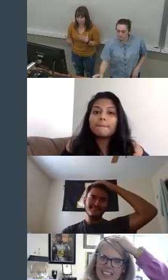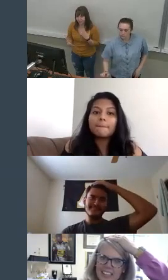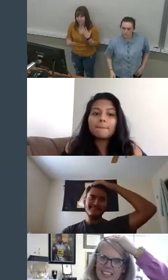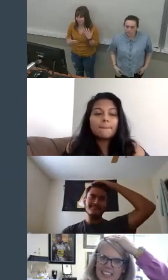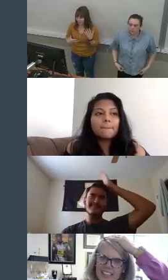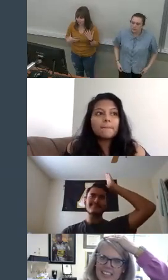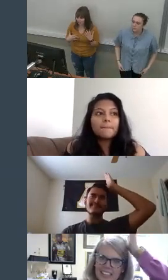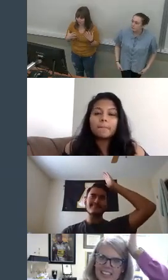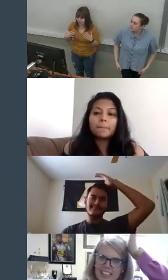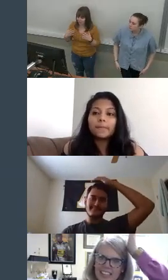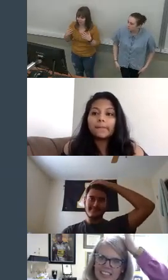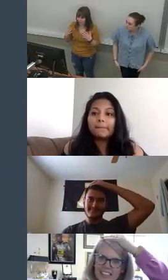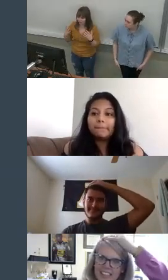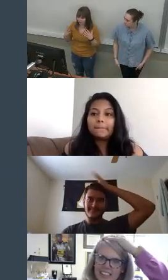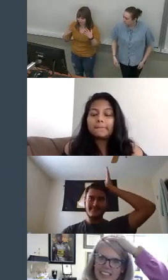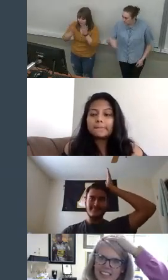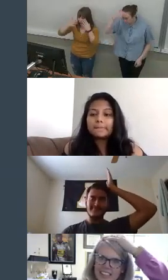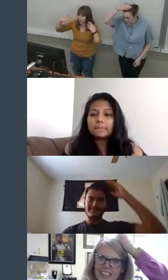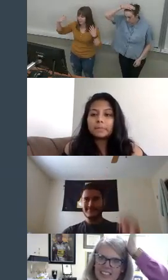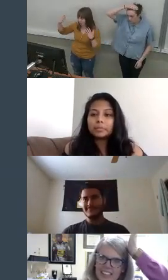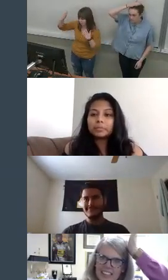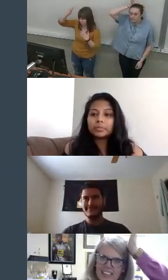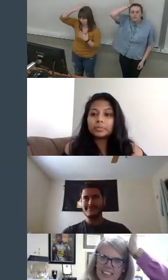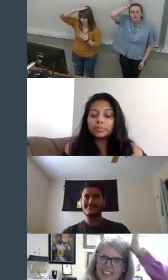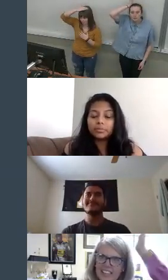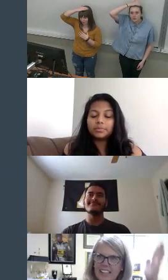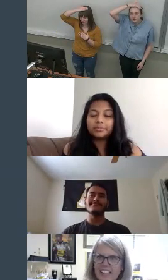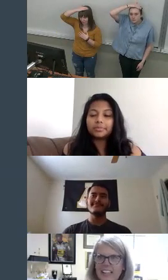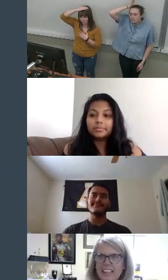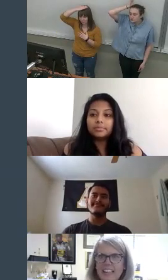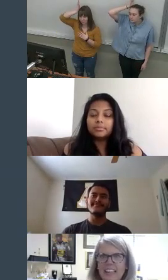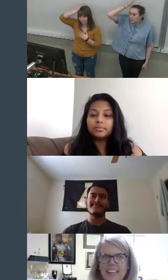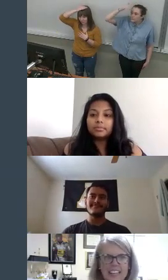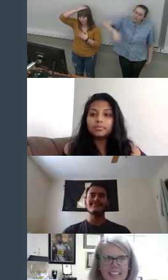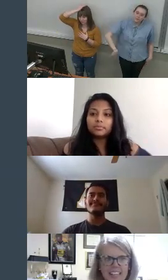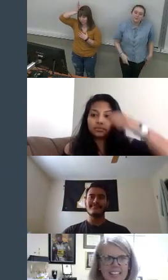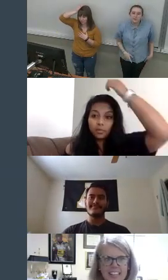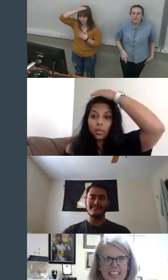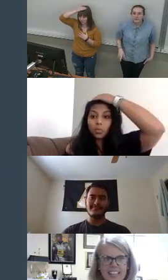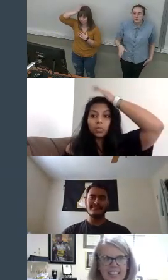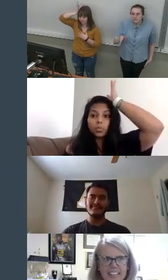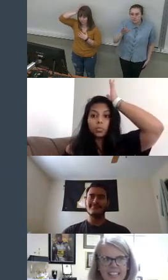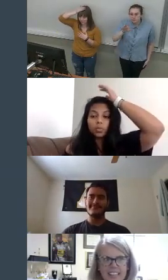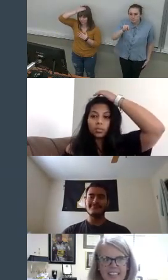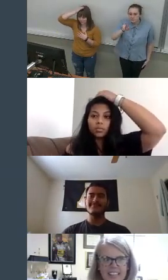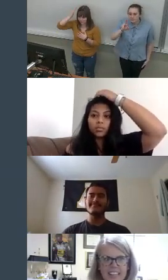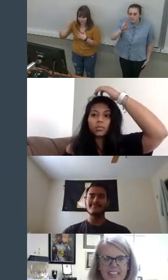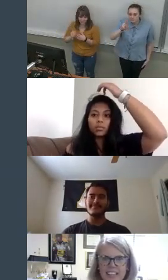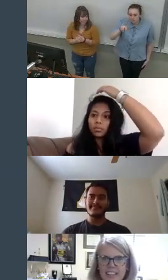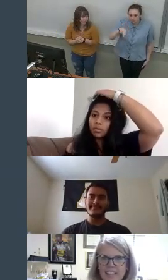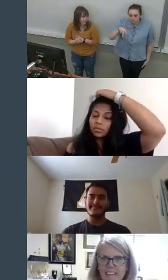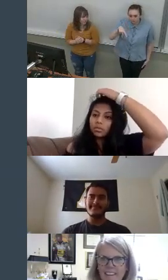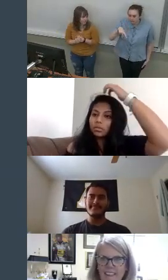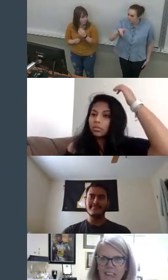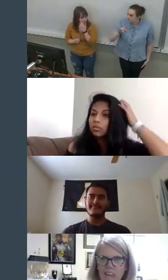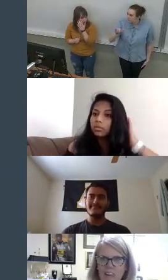supposed to, and Donald Trump has the very iconic hairdo, so that's where that comes from. Donald Trump. The other thing is you'll see some people spell